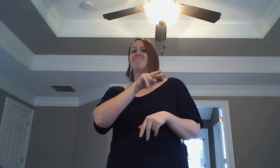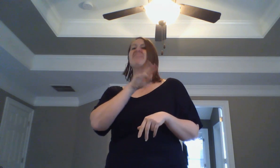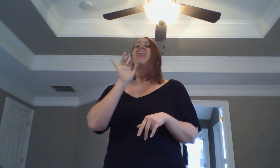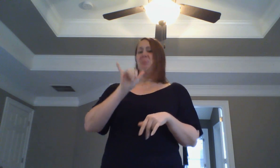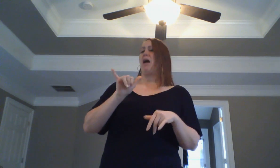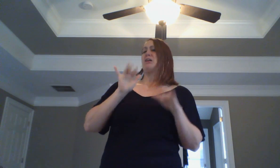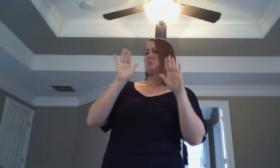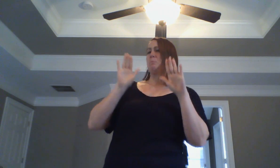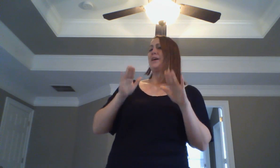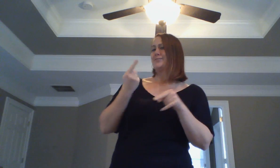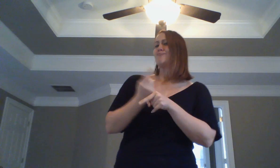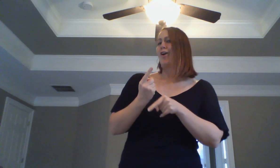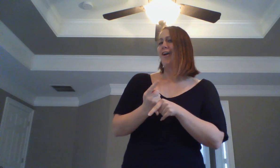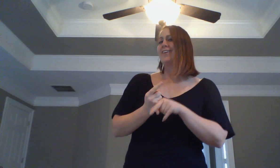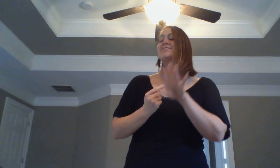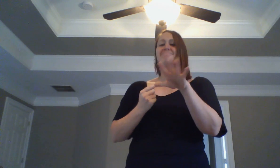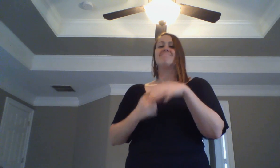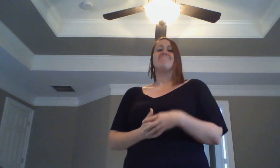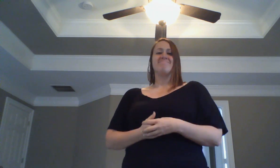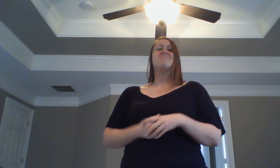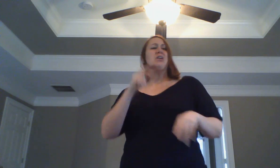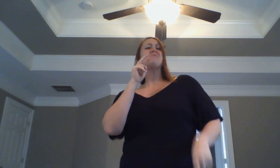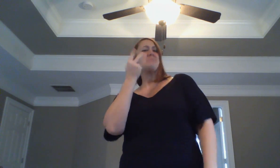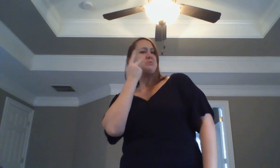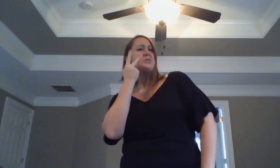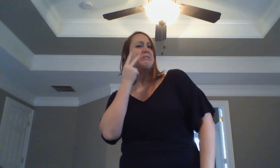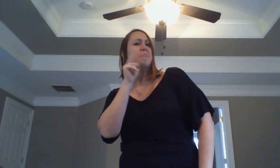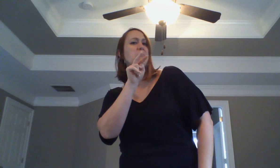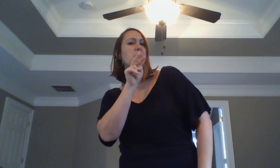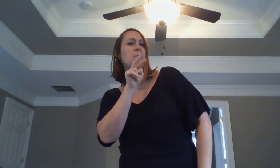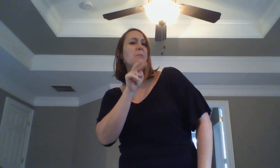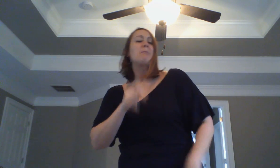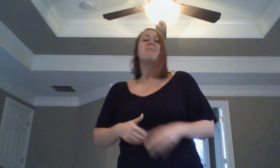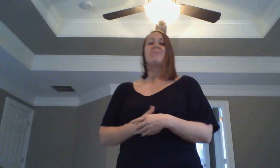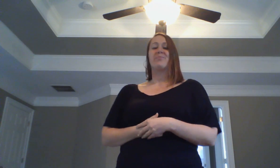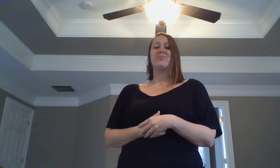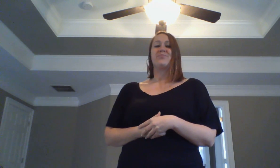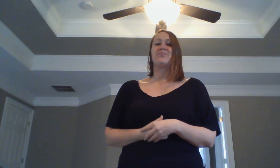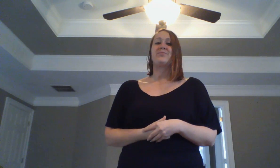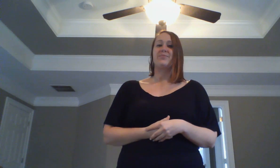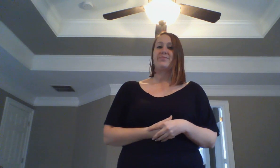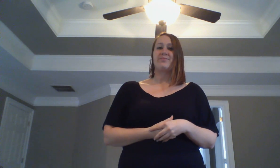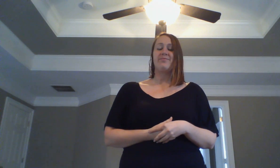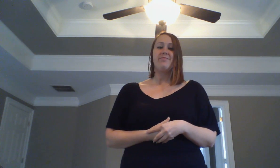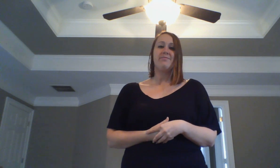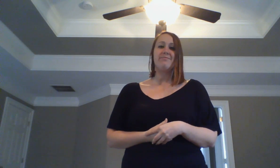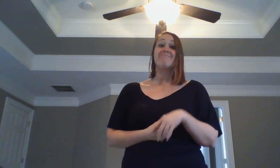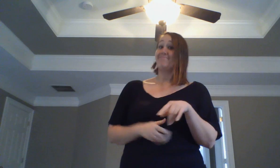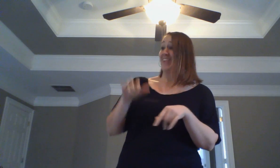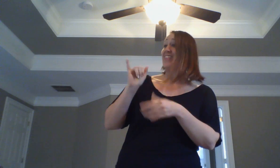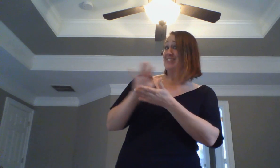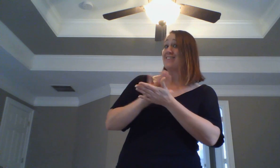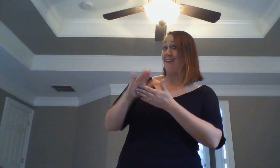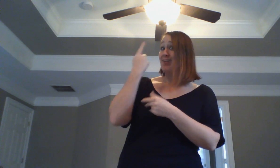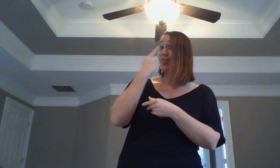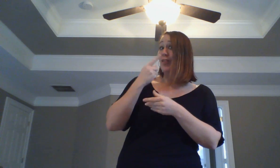Let me see. Oh, yeah, look at that. Okay, so that's a nice-looking line. I'm going to feel bad to